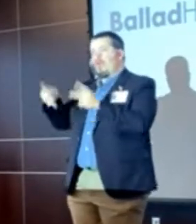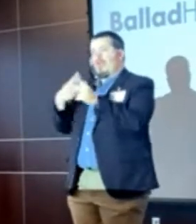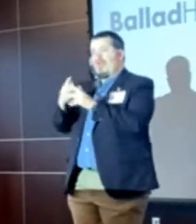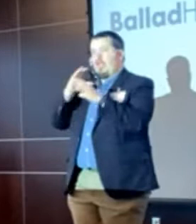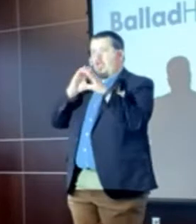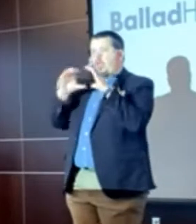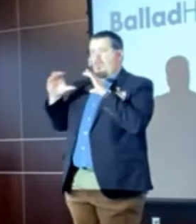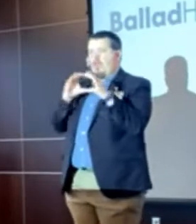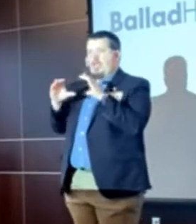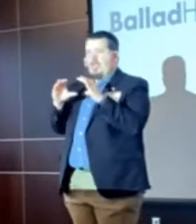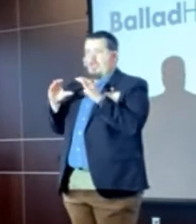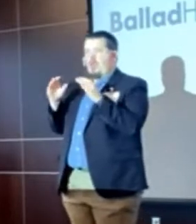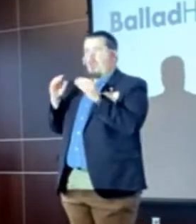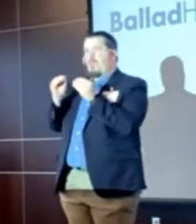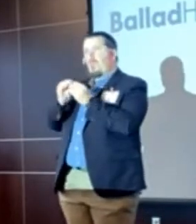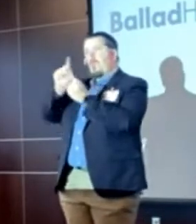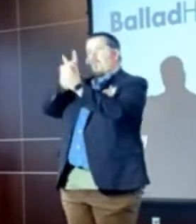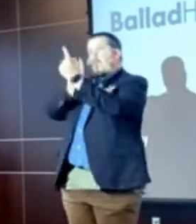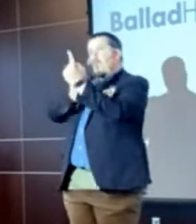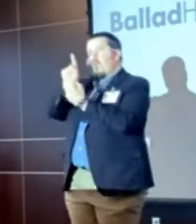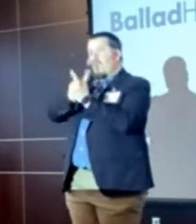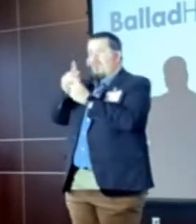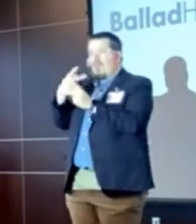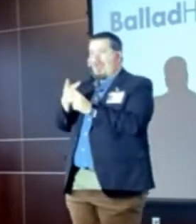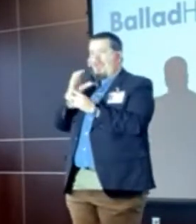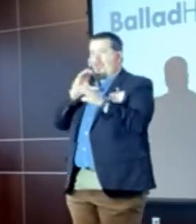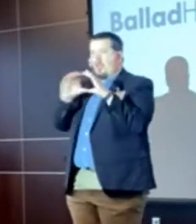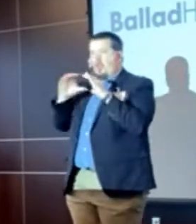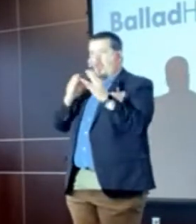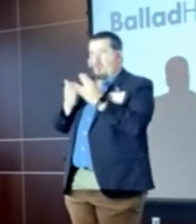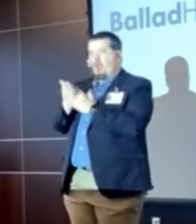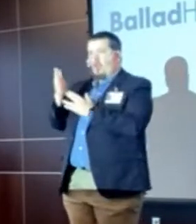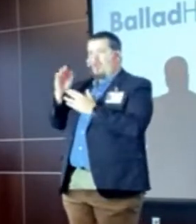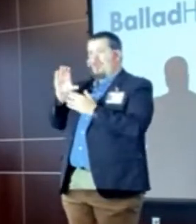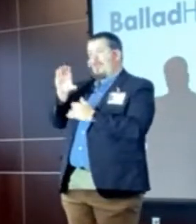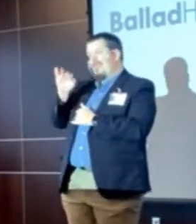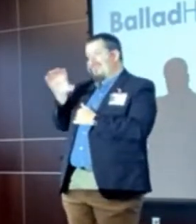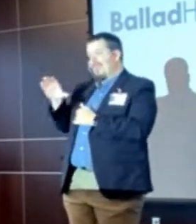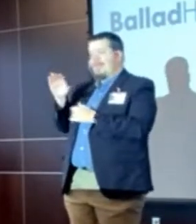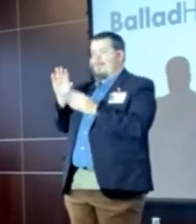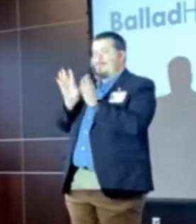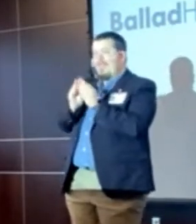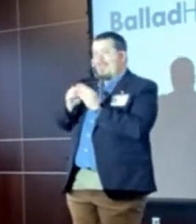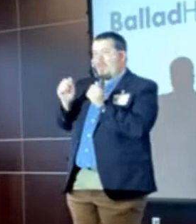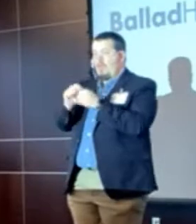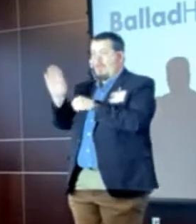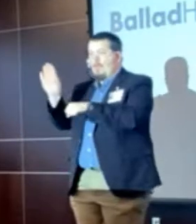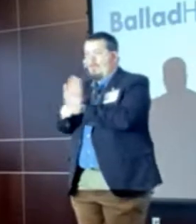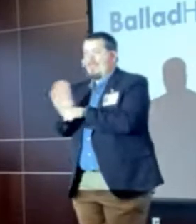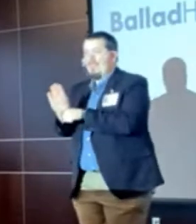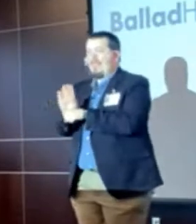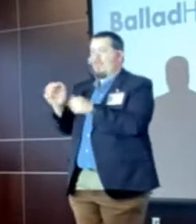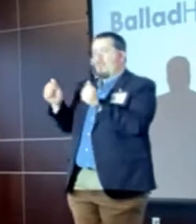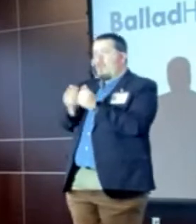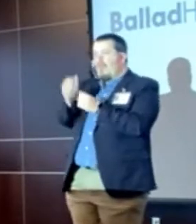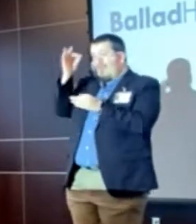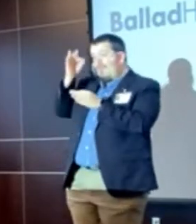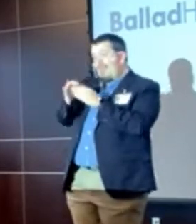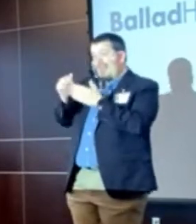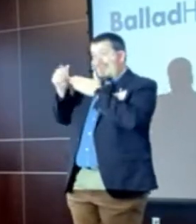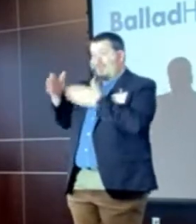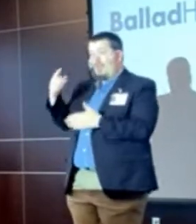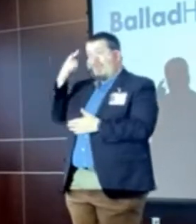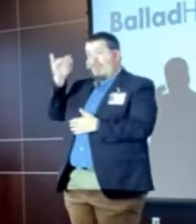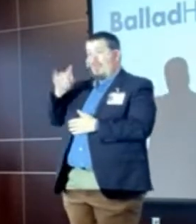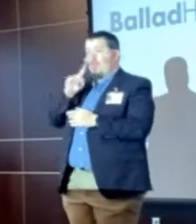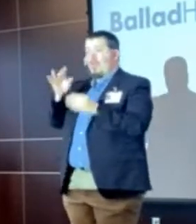communication, more of a one-on-one type of communication through civic meetings or with businesses and with faith leaders. We think that's a